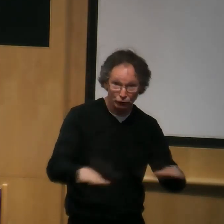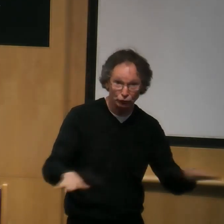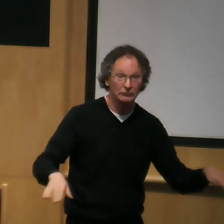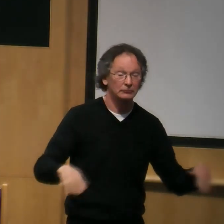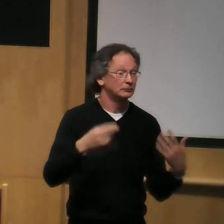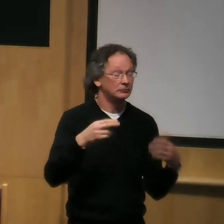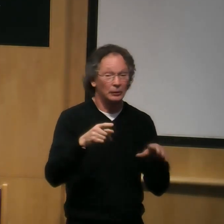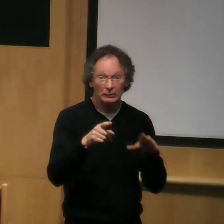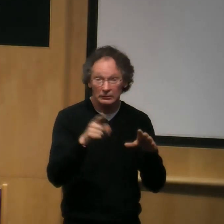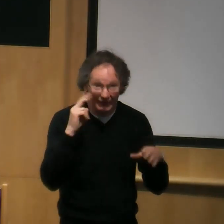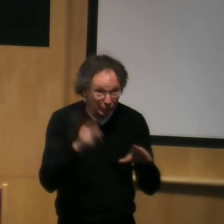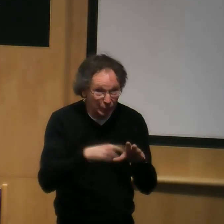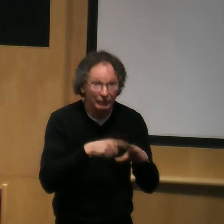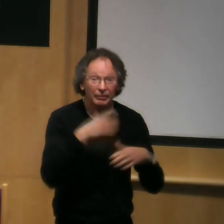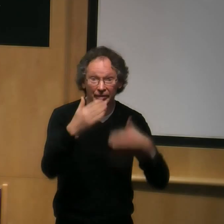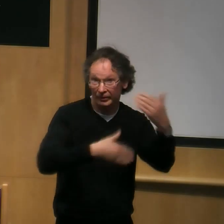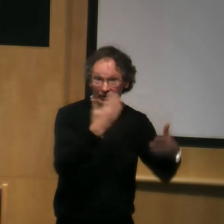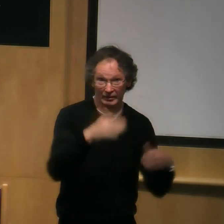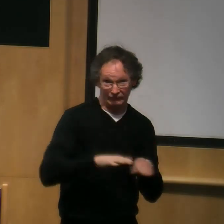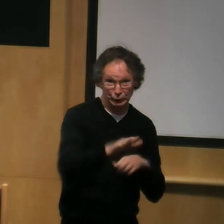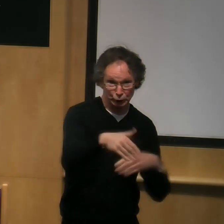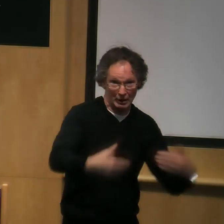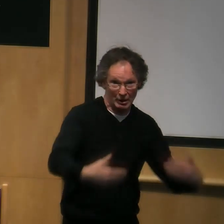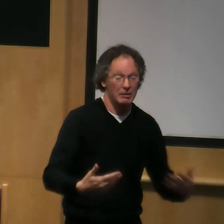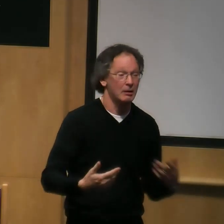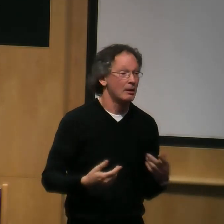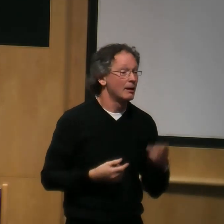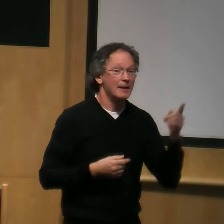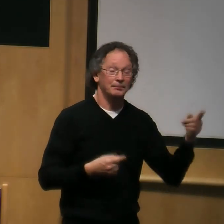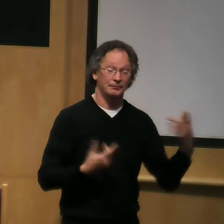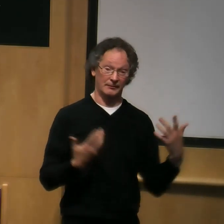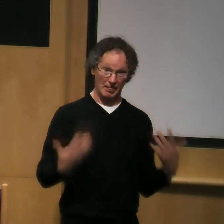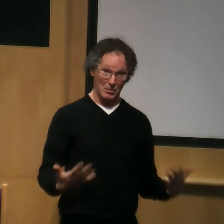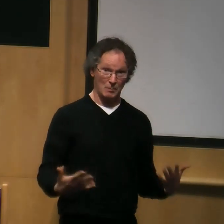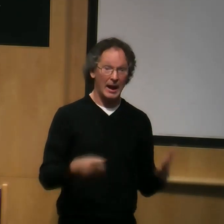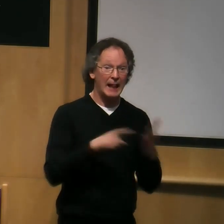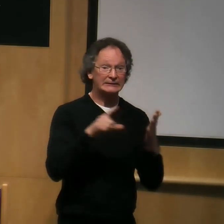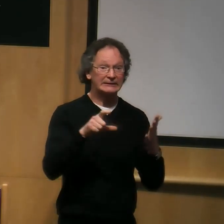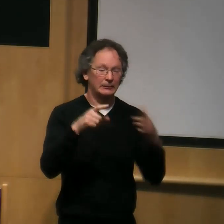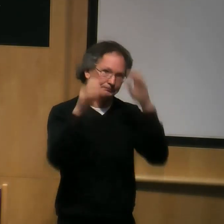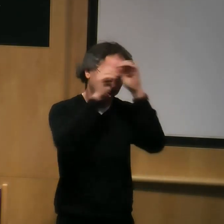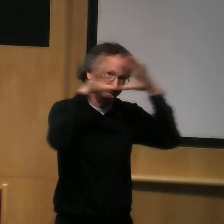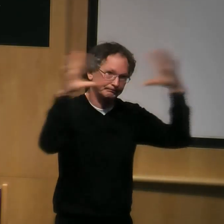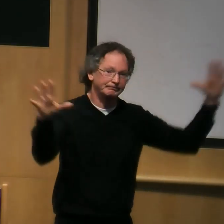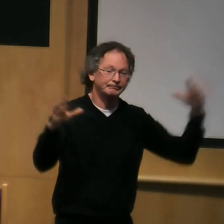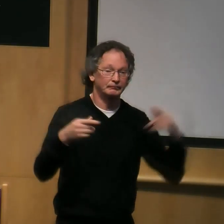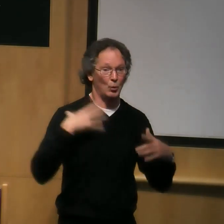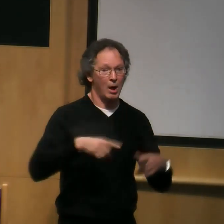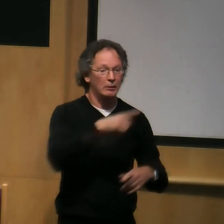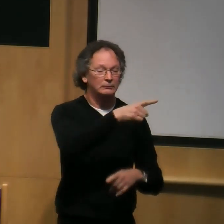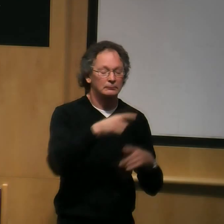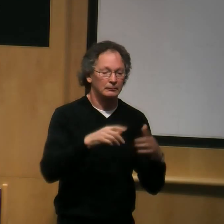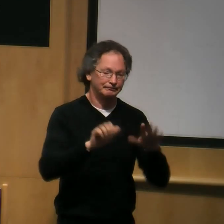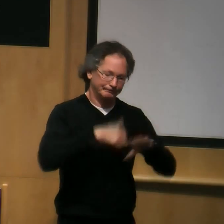effect on the services to deaf children and deaf youth in Lancashire. At the moment, Lancashire County Council have got this